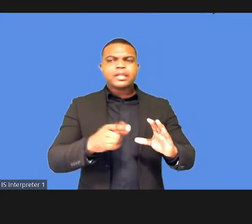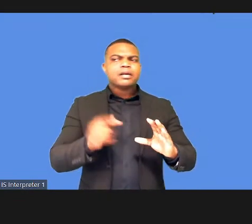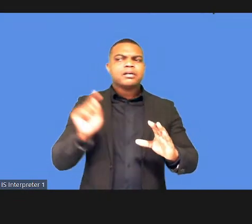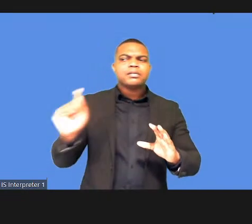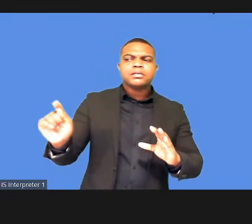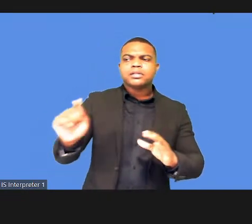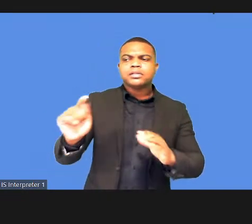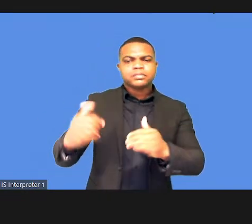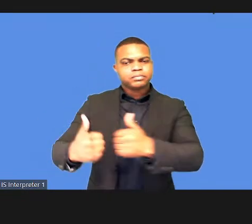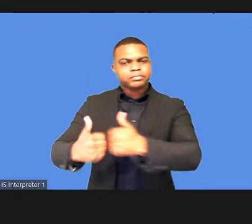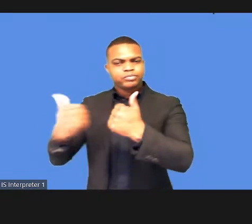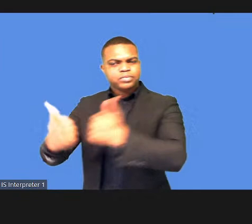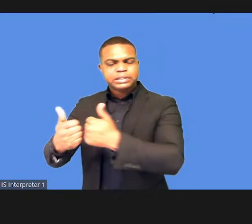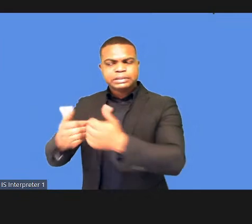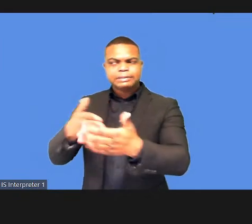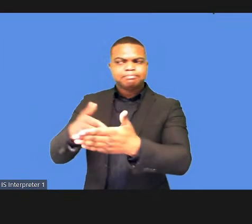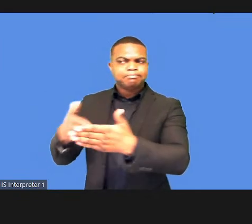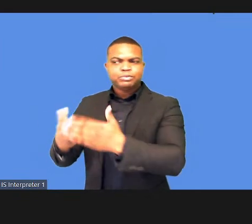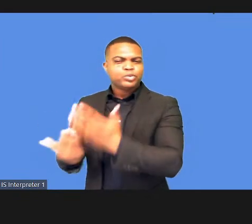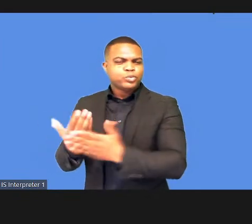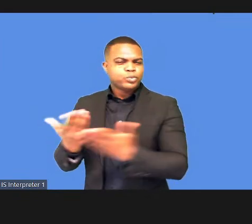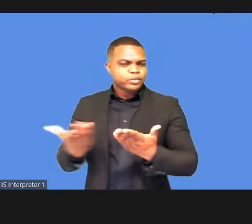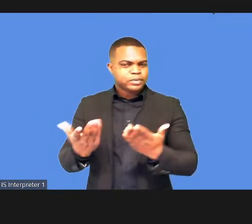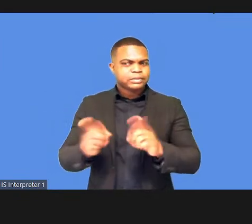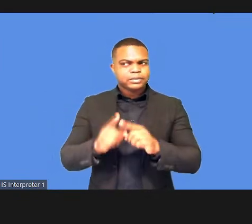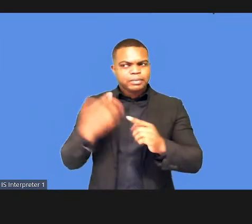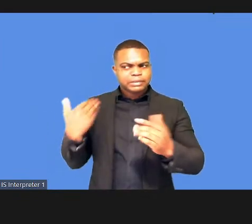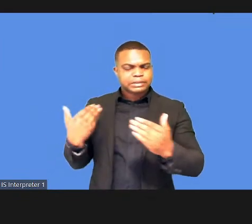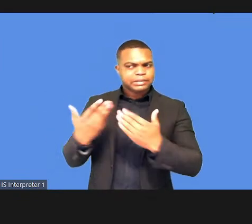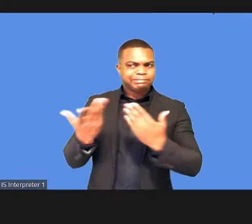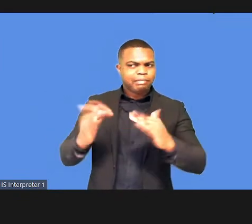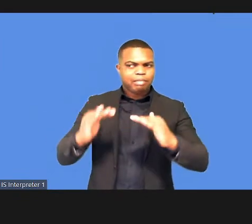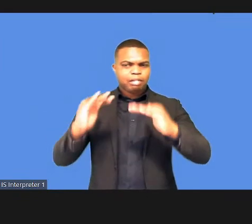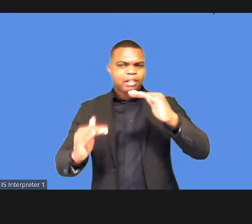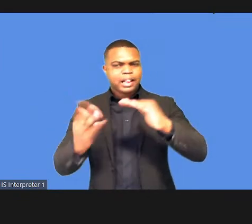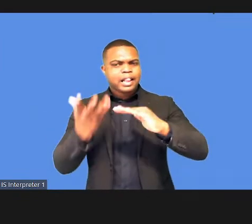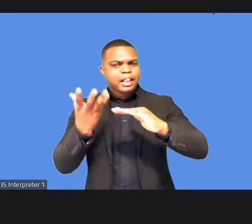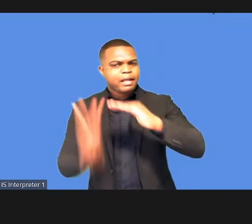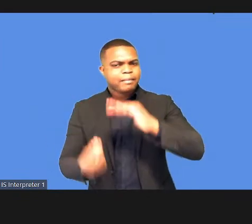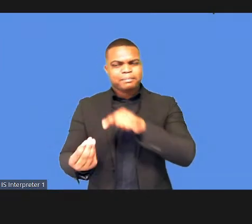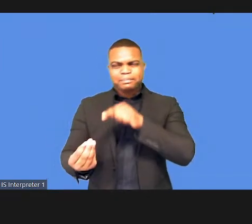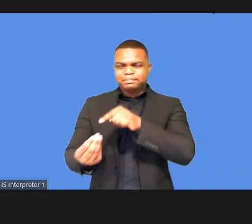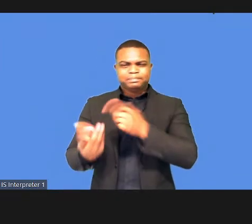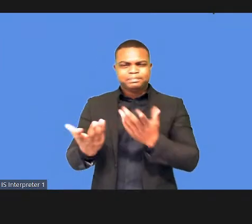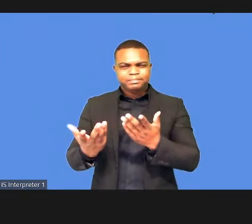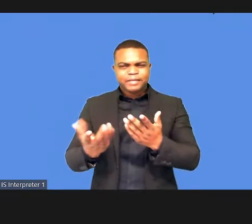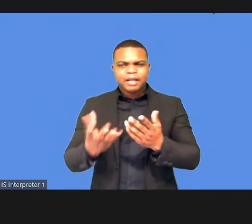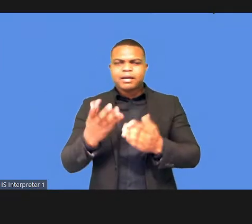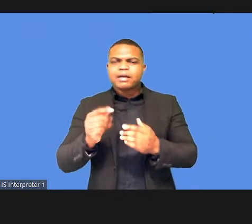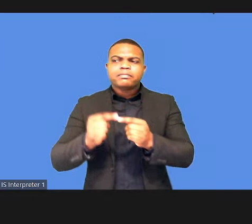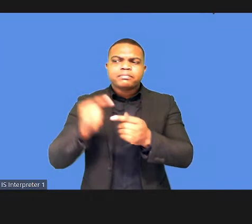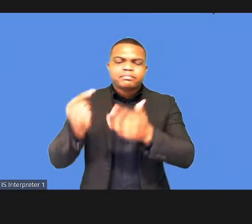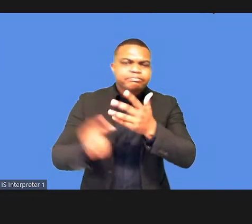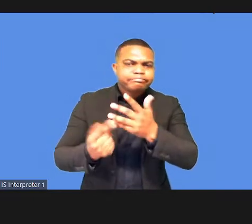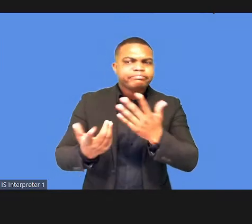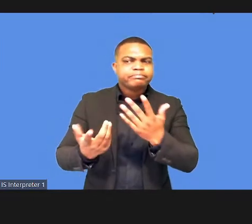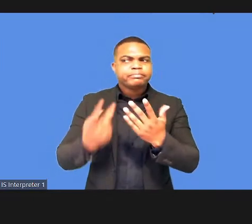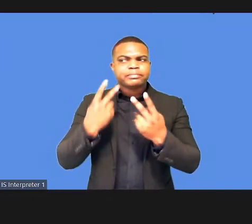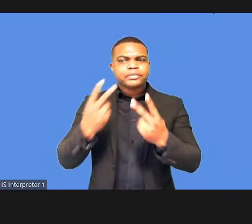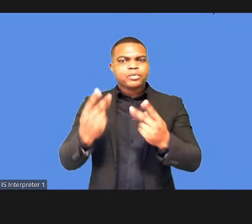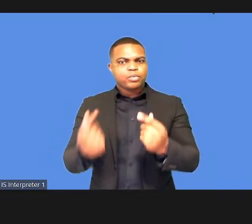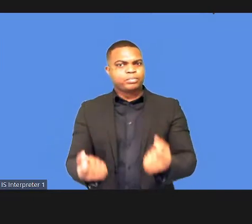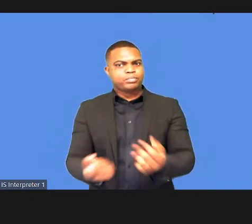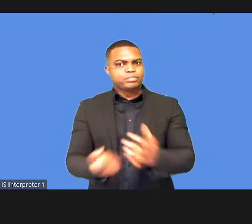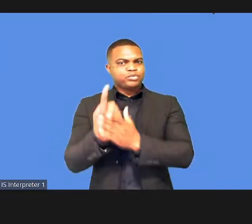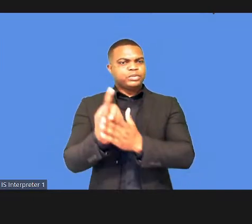data, the more we process the data, the way we disaggregate it so that it can be useful for the monitoring